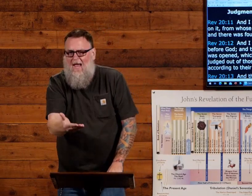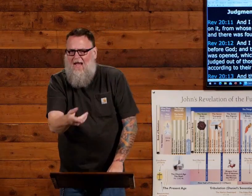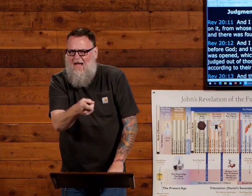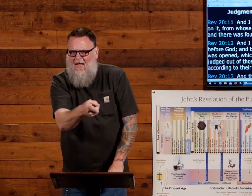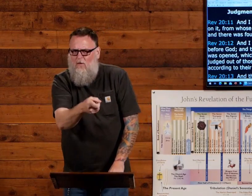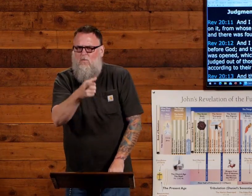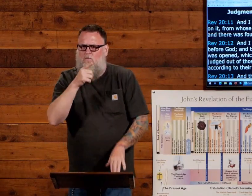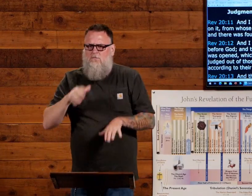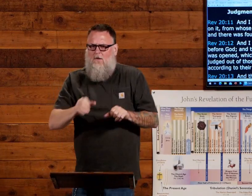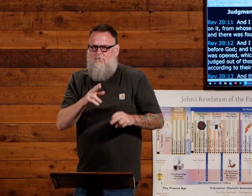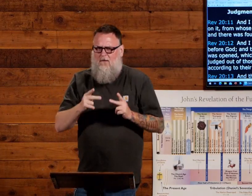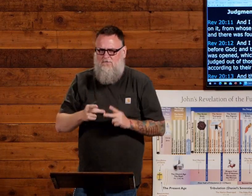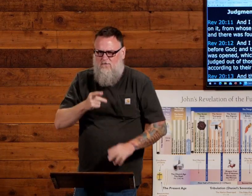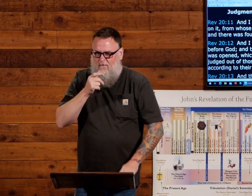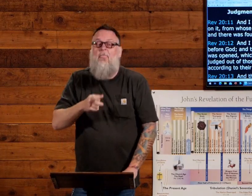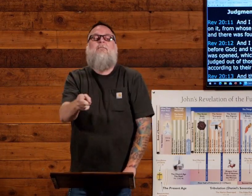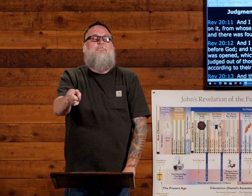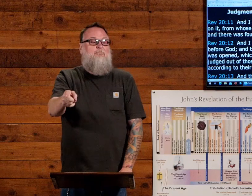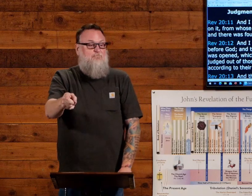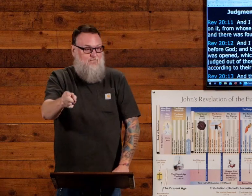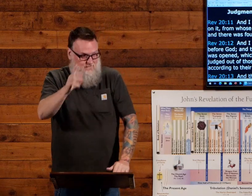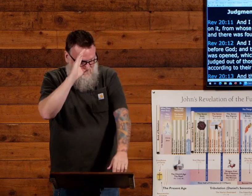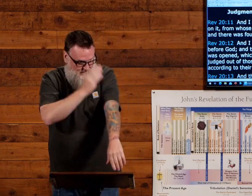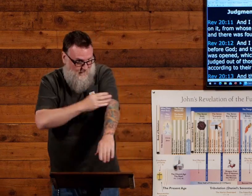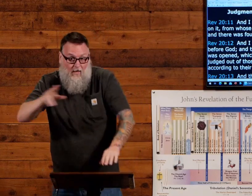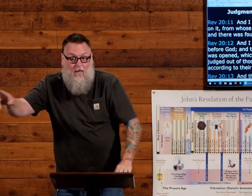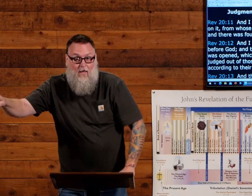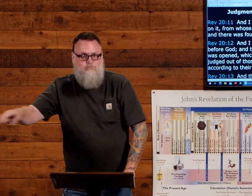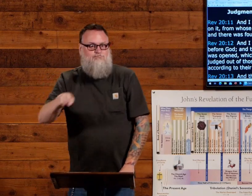When he passed away, who took his place? The son.